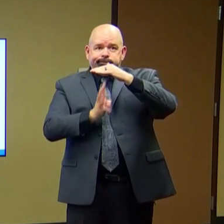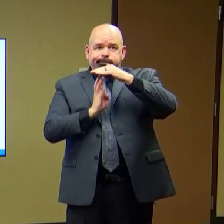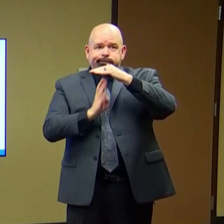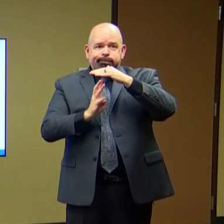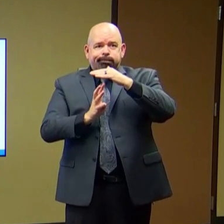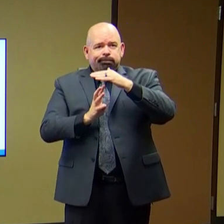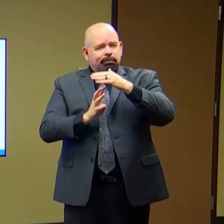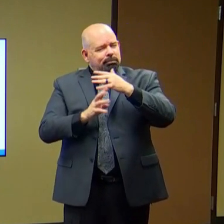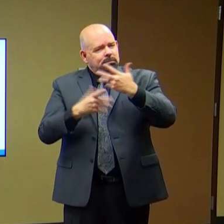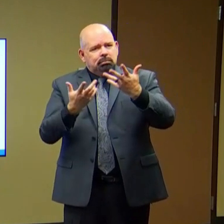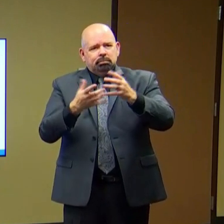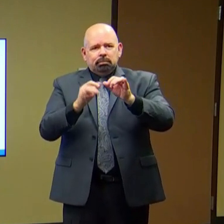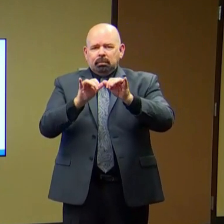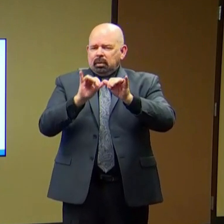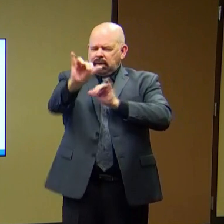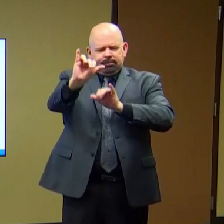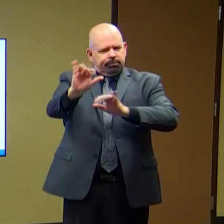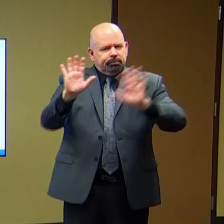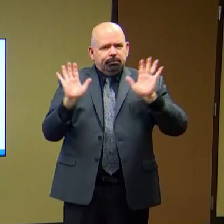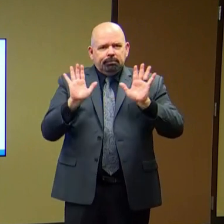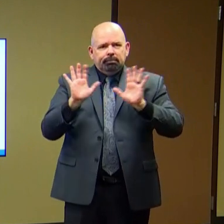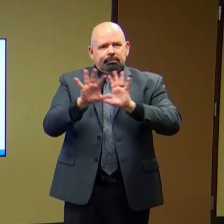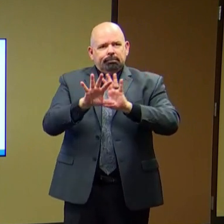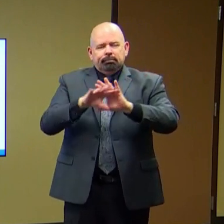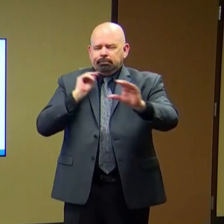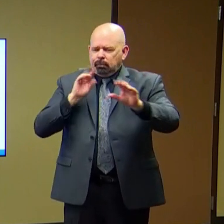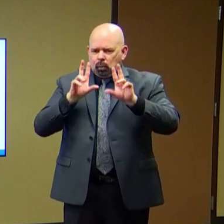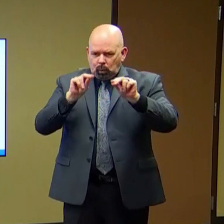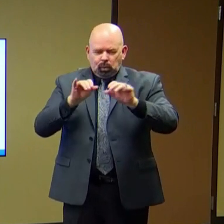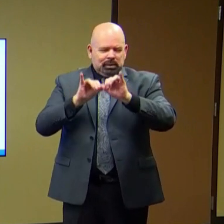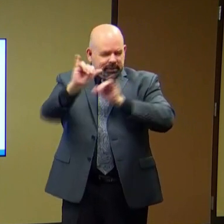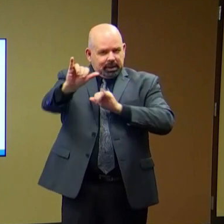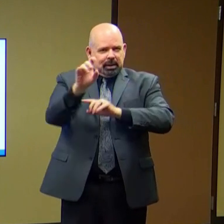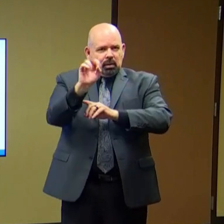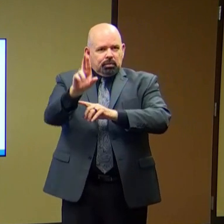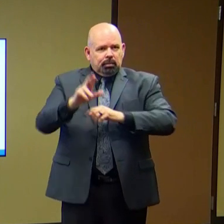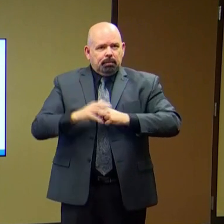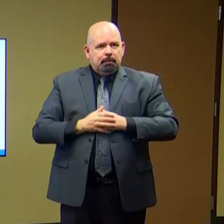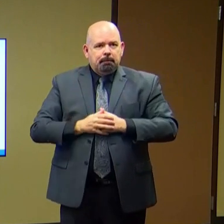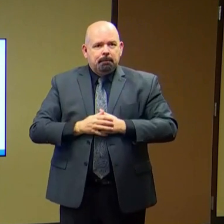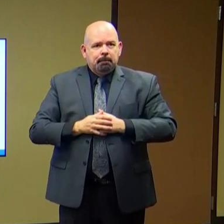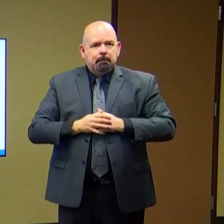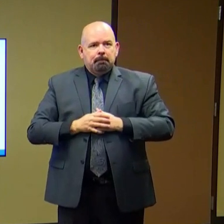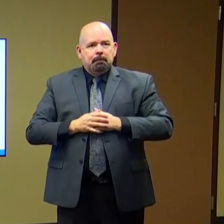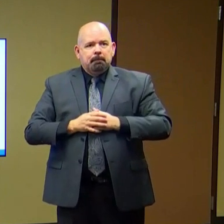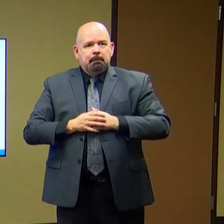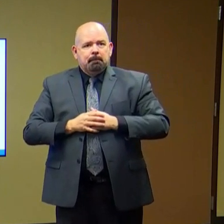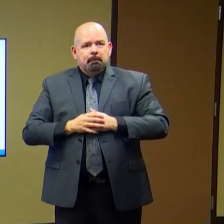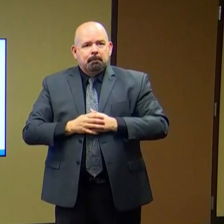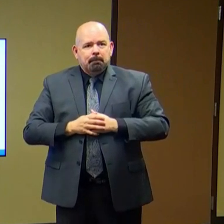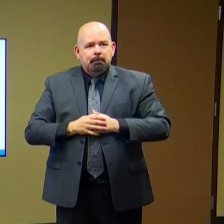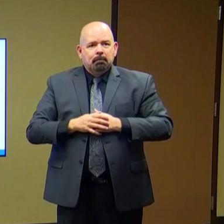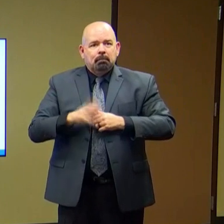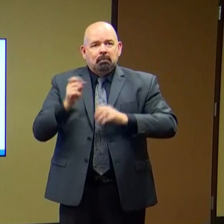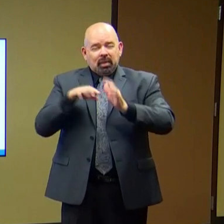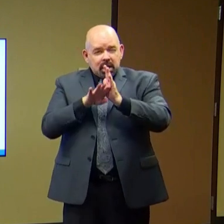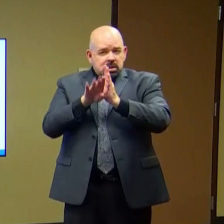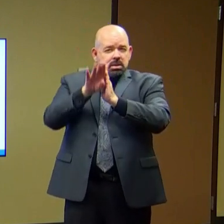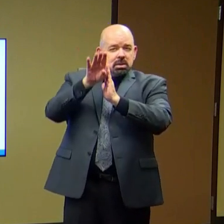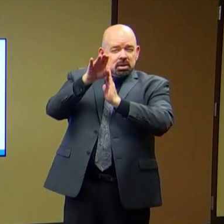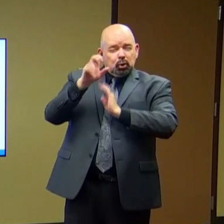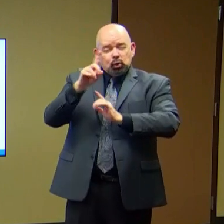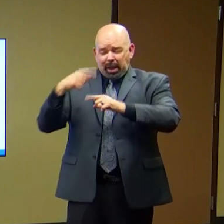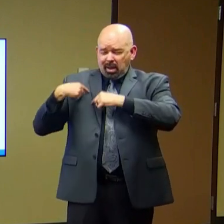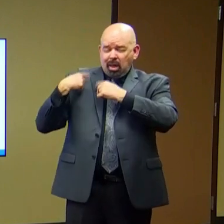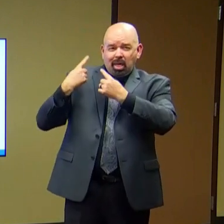in the last 24 hours. And again, you see that decline that we saw from end of July through